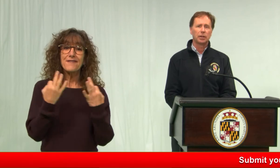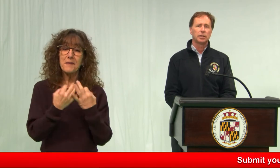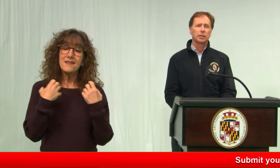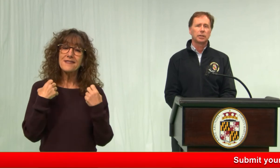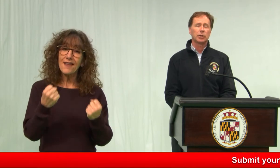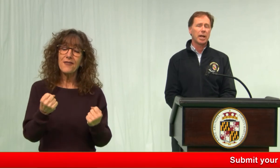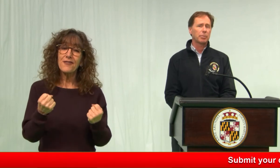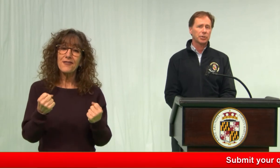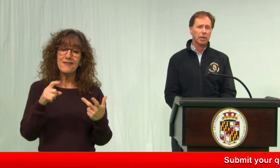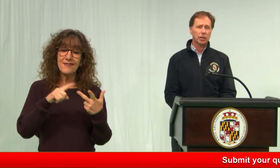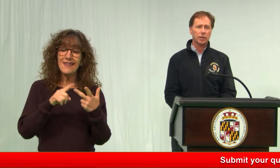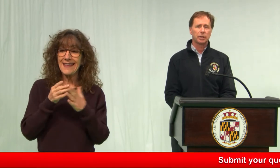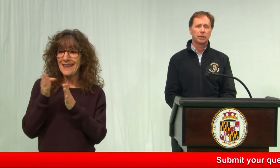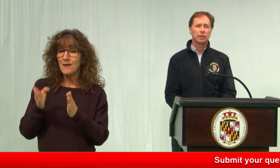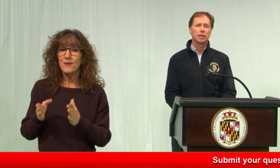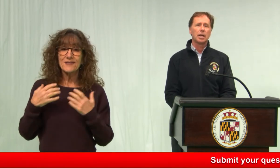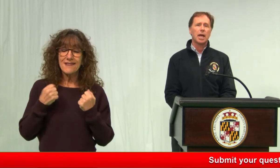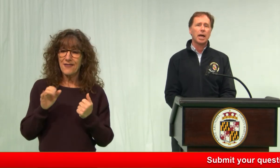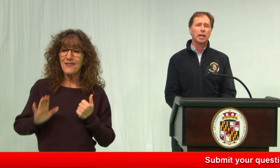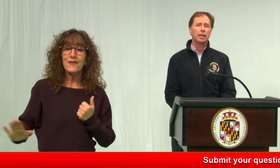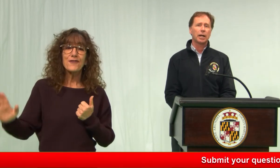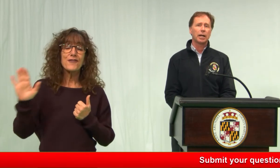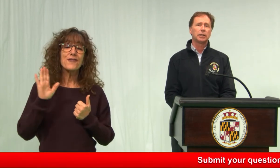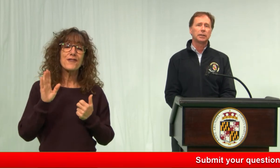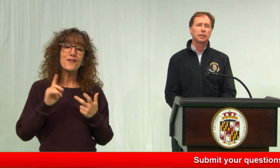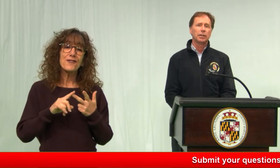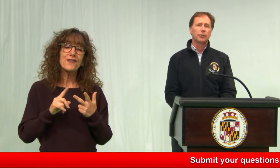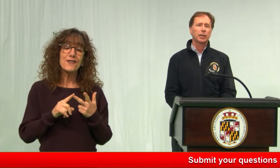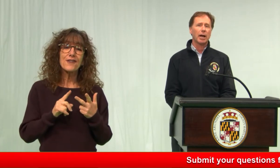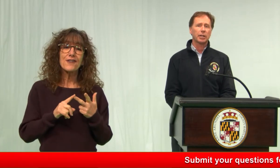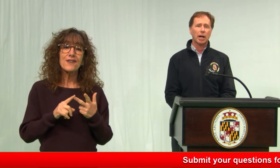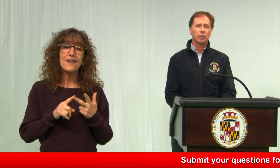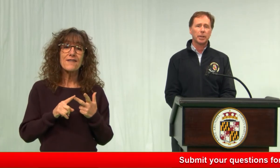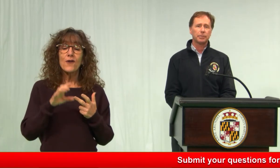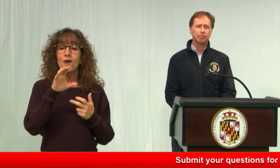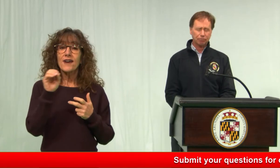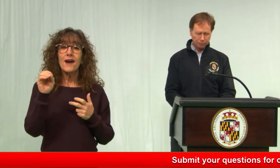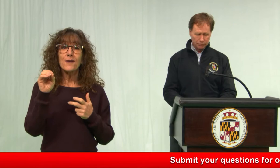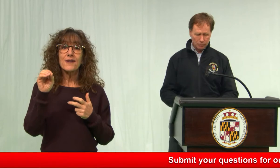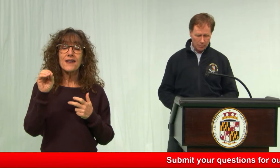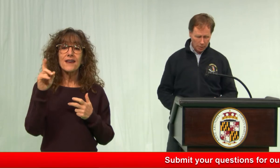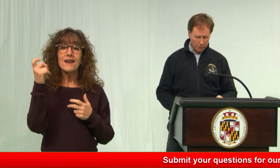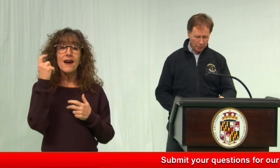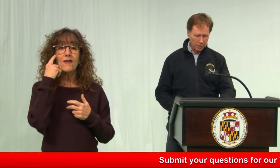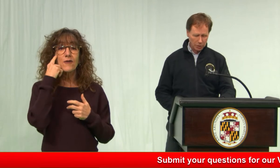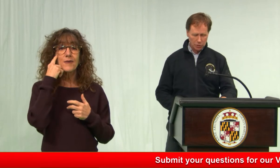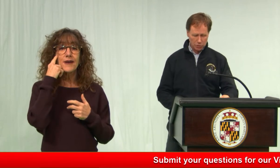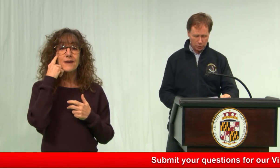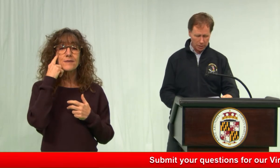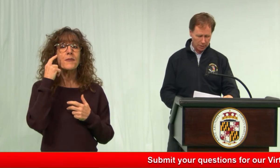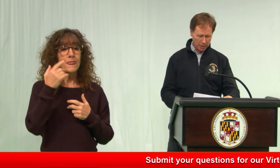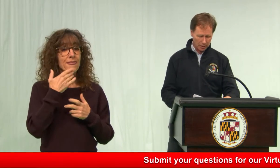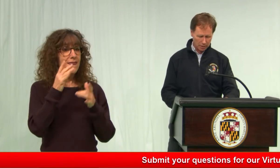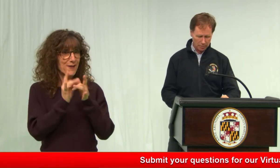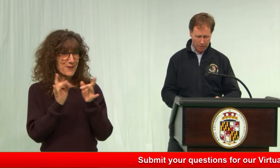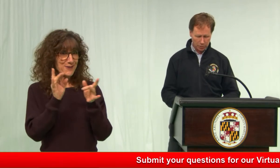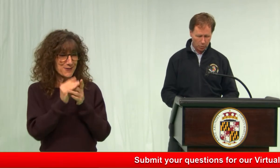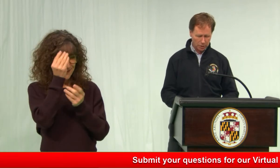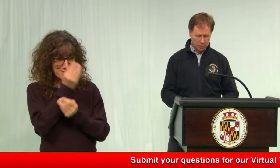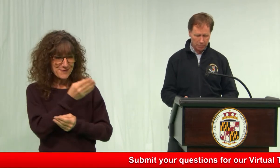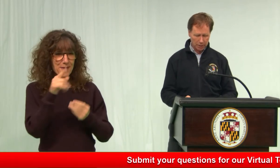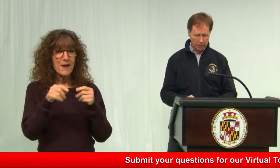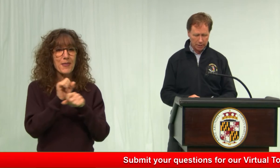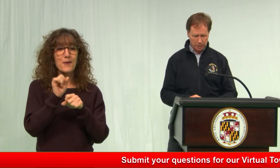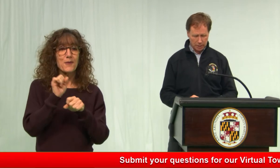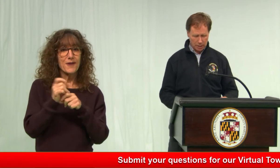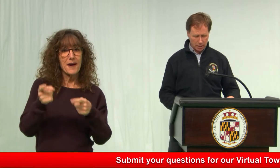health, our neighbor's health. And for county government, there is a good story to tell about the